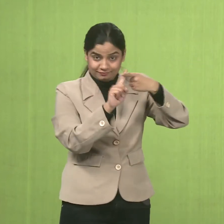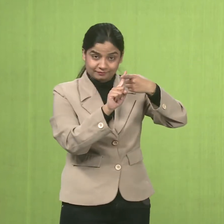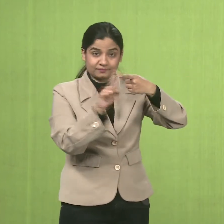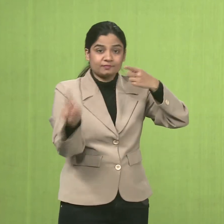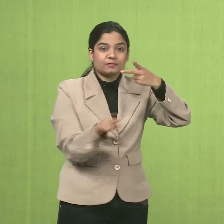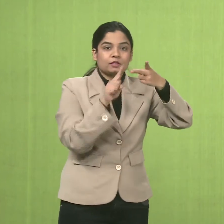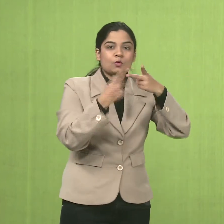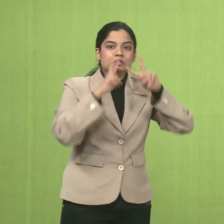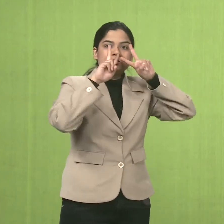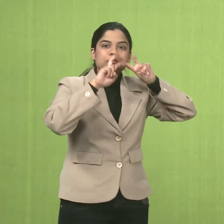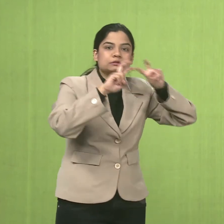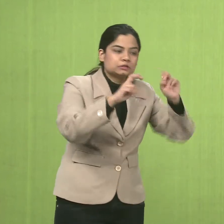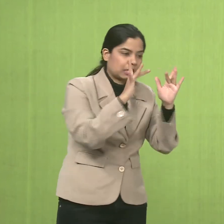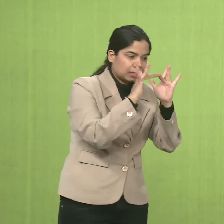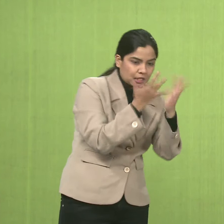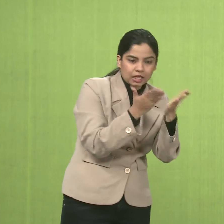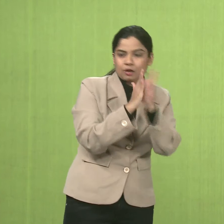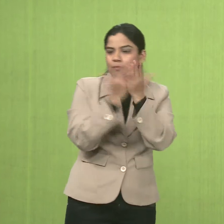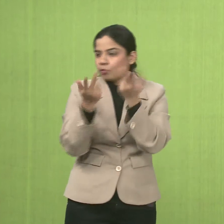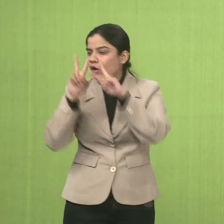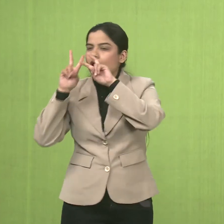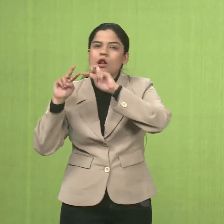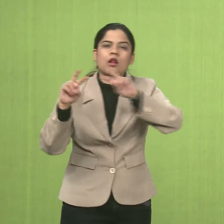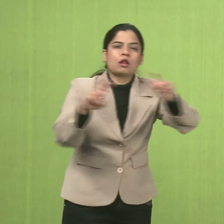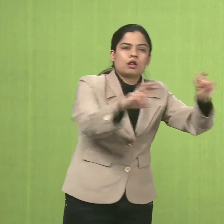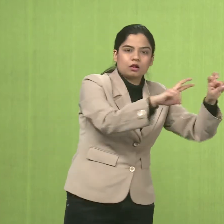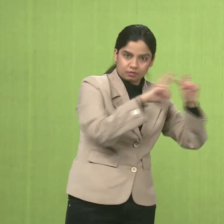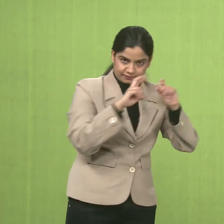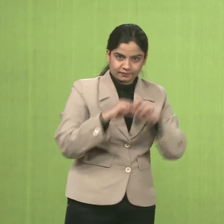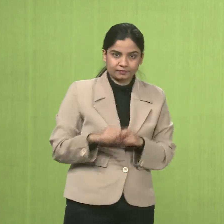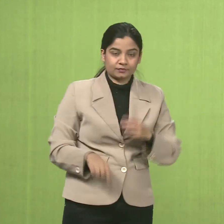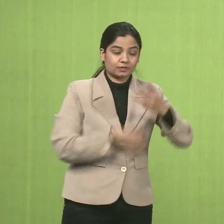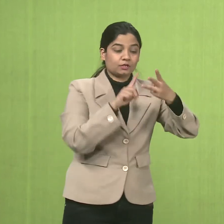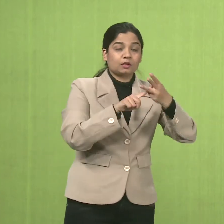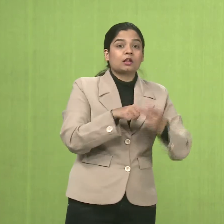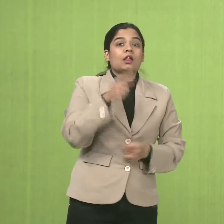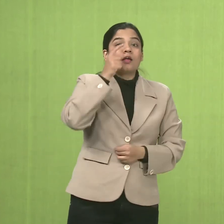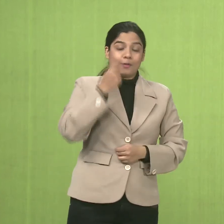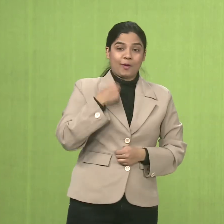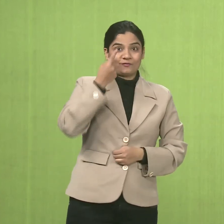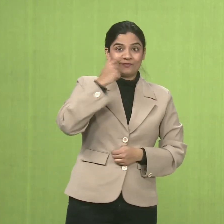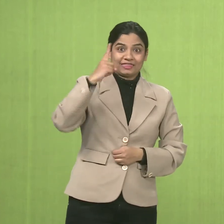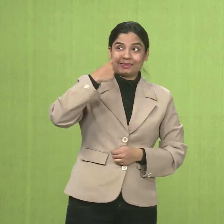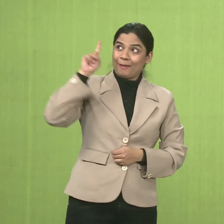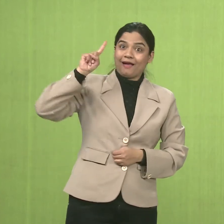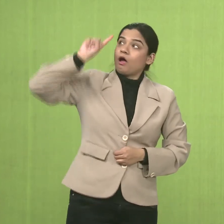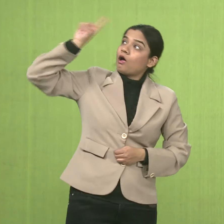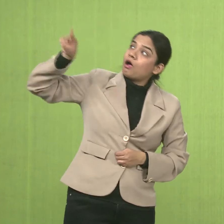their age. Second is printed material, be it from the internet or books. Third is their